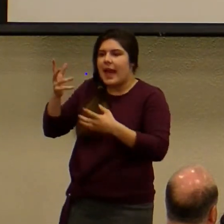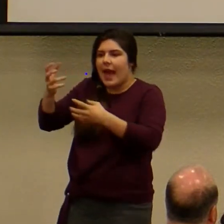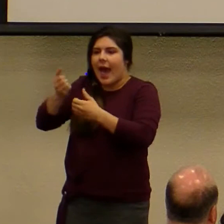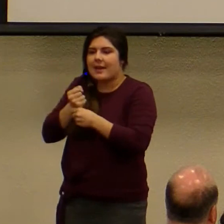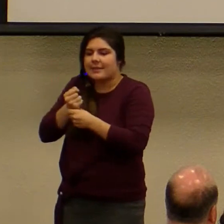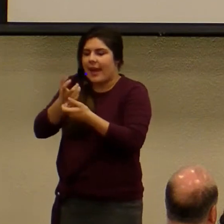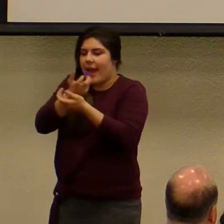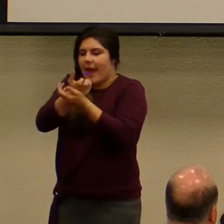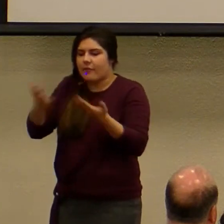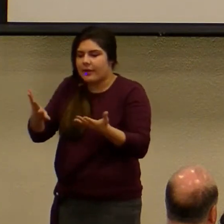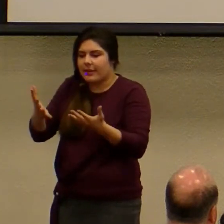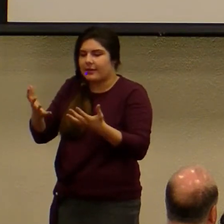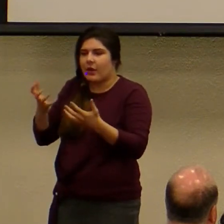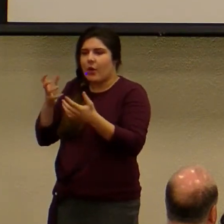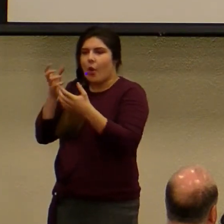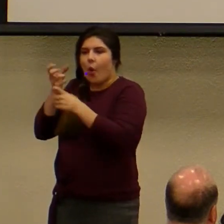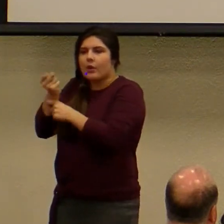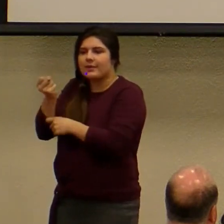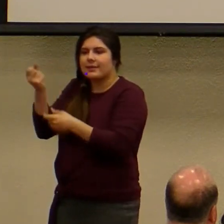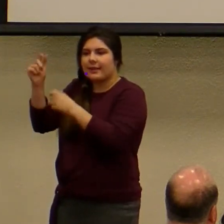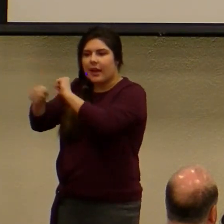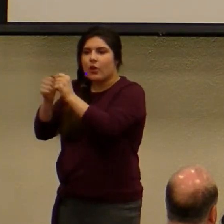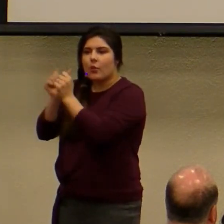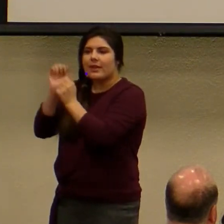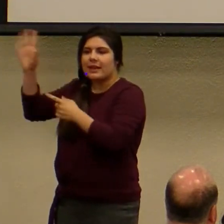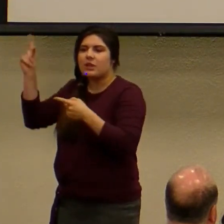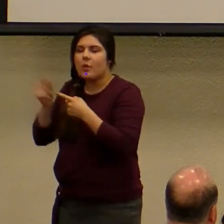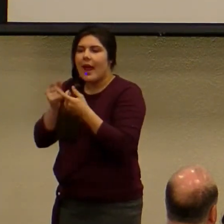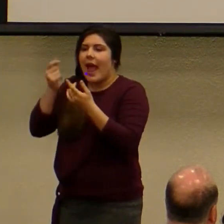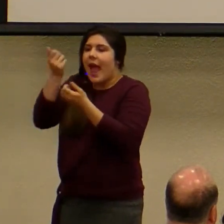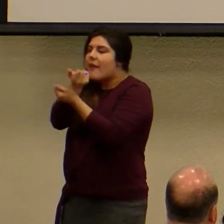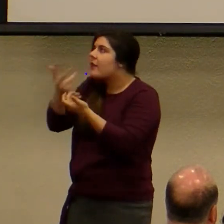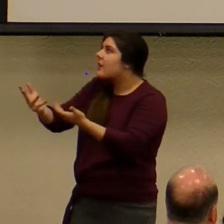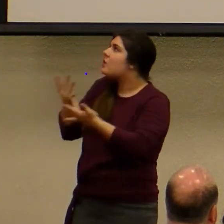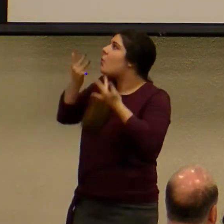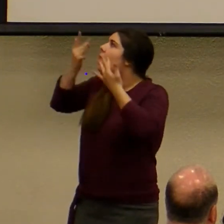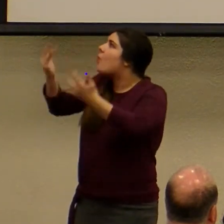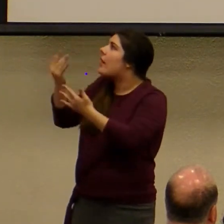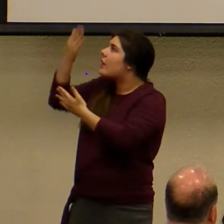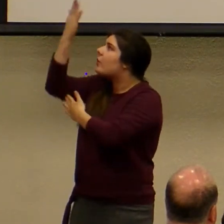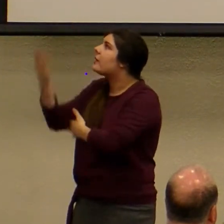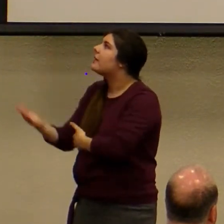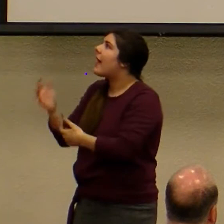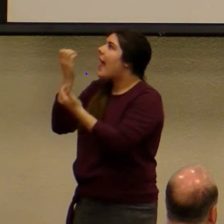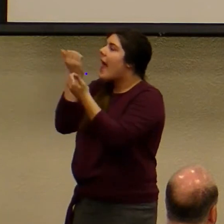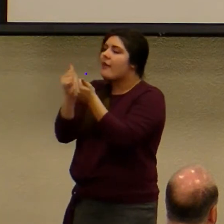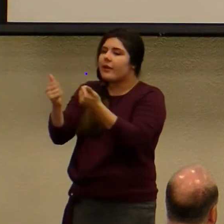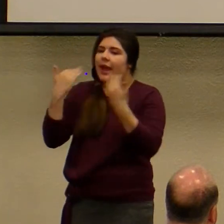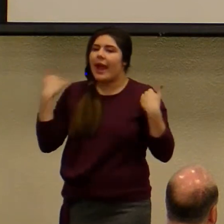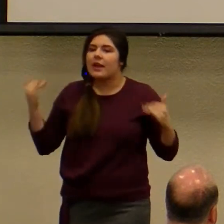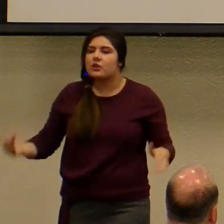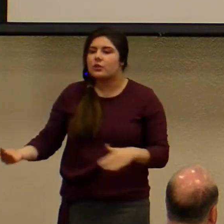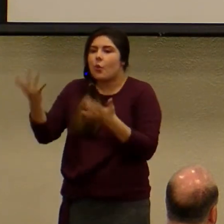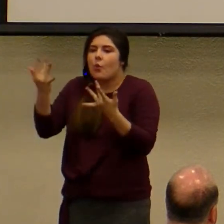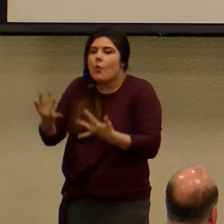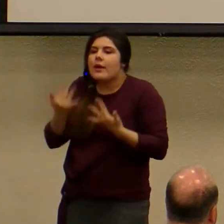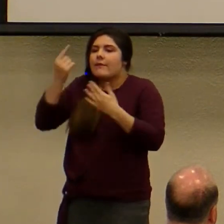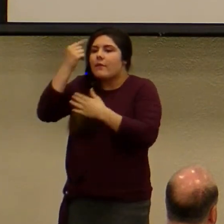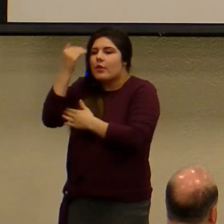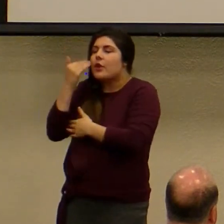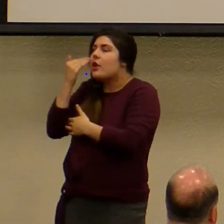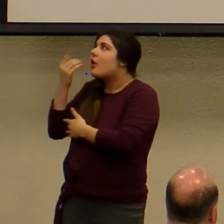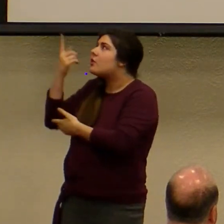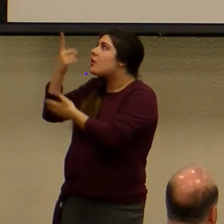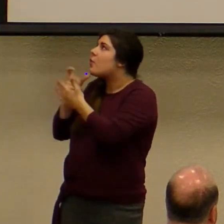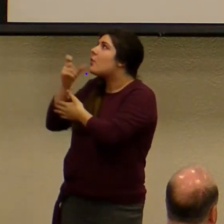by his word. Everything is waiting on who he is. Every angel is waiting on the nod of who Jesus is. He's not